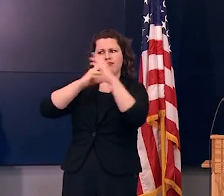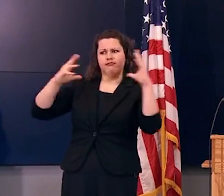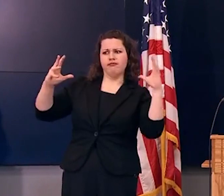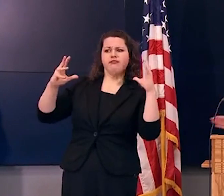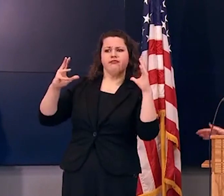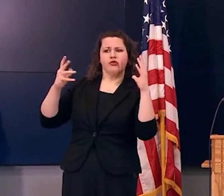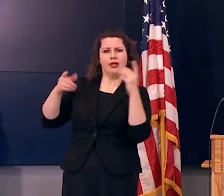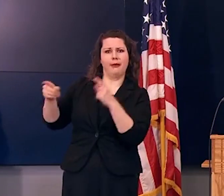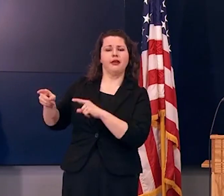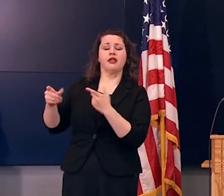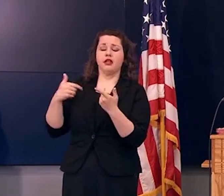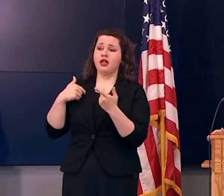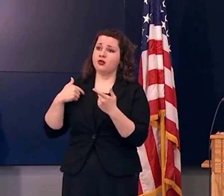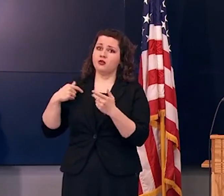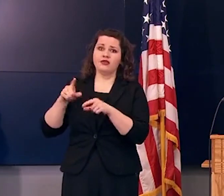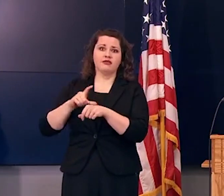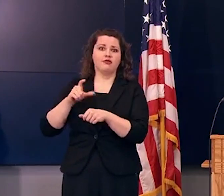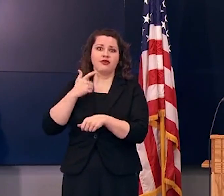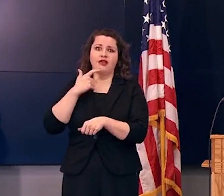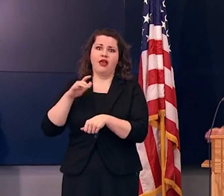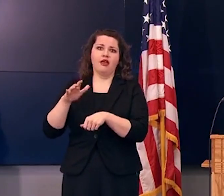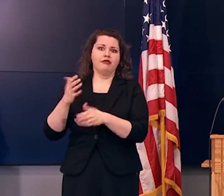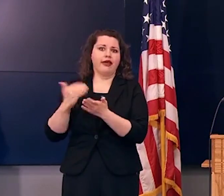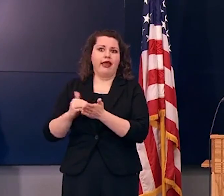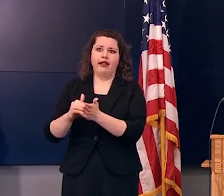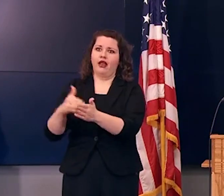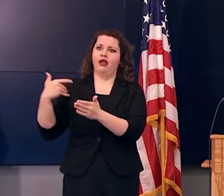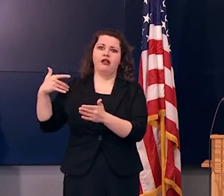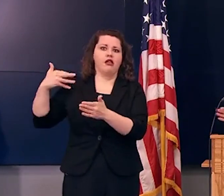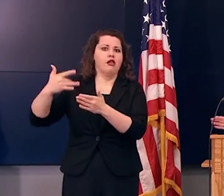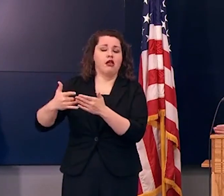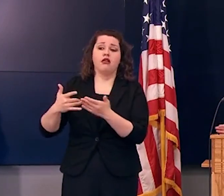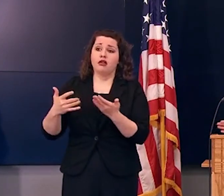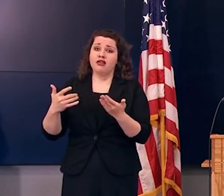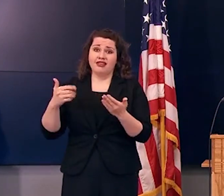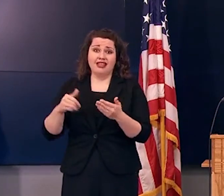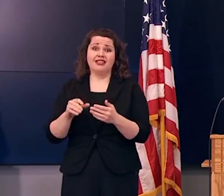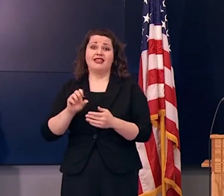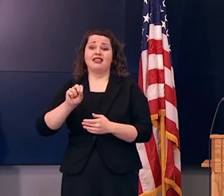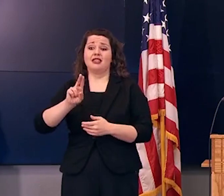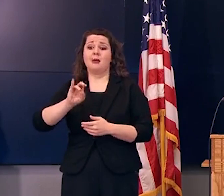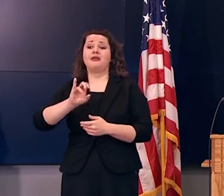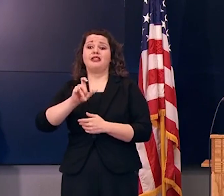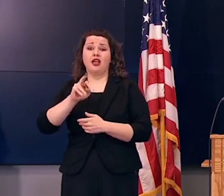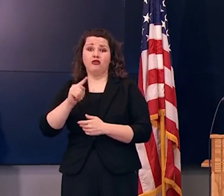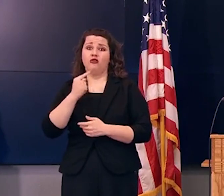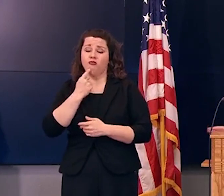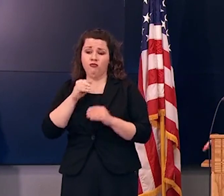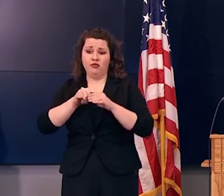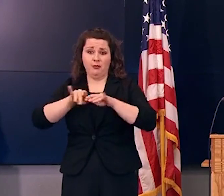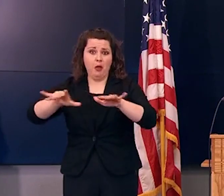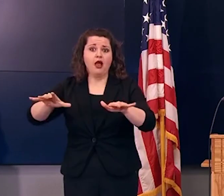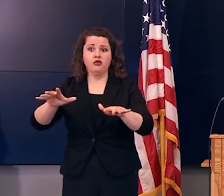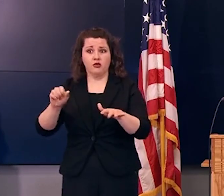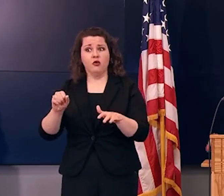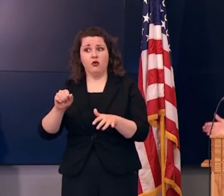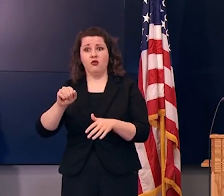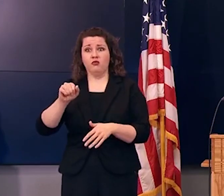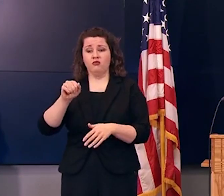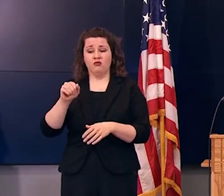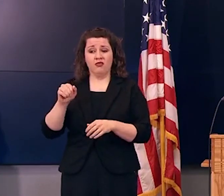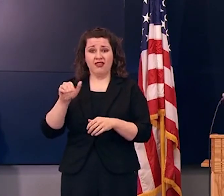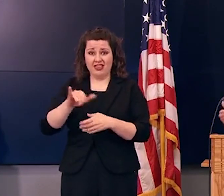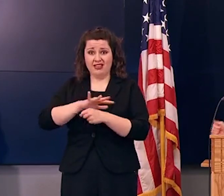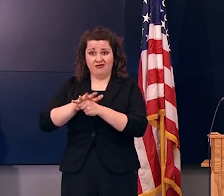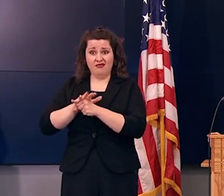back to what we've said all along, that we are in substantial spread. So Iowans should think that this is in every community across the state, and they